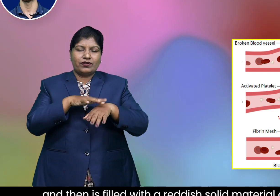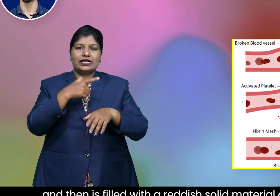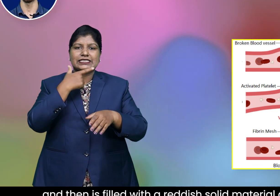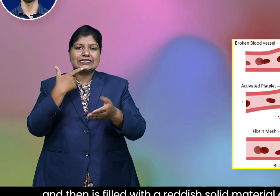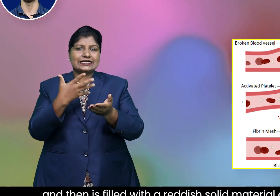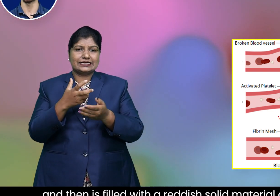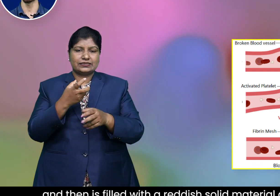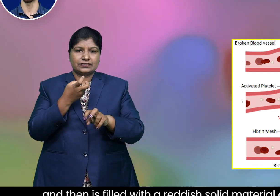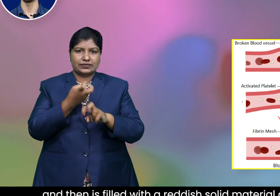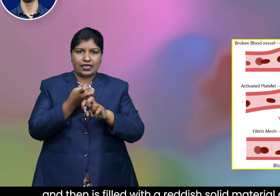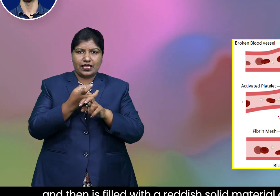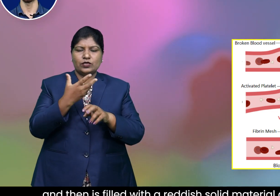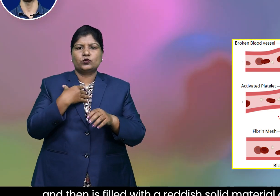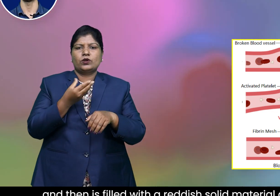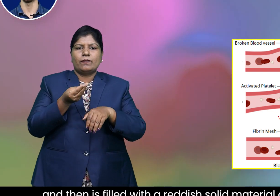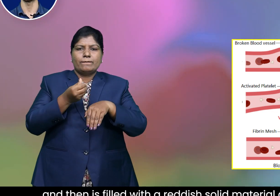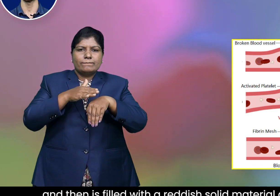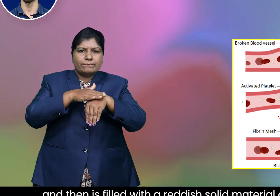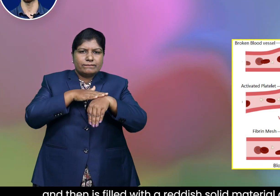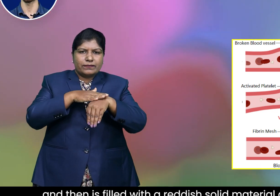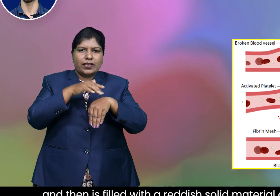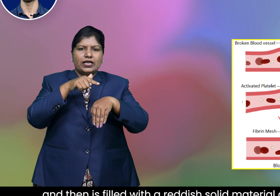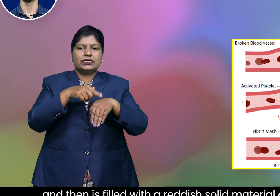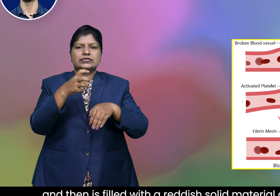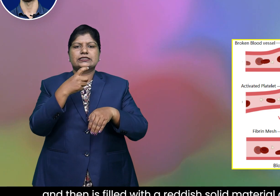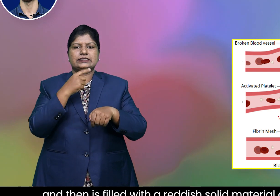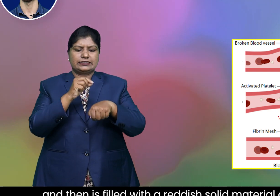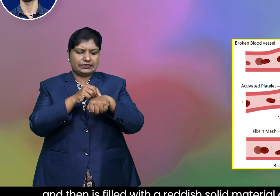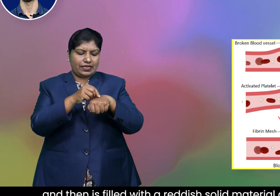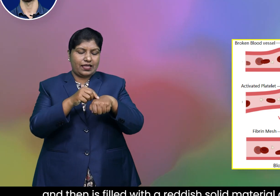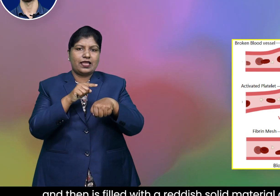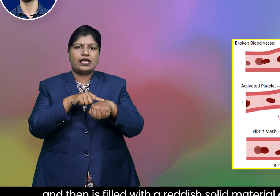reddish solid material called the blood clot.